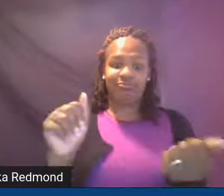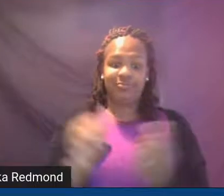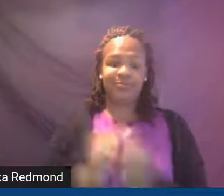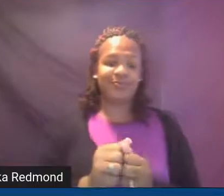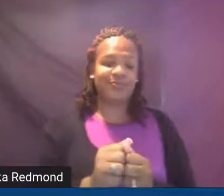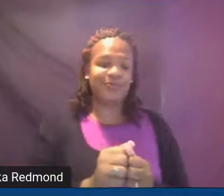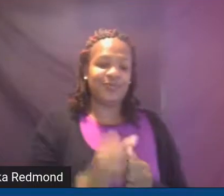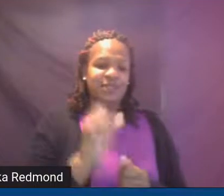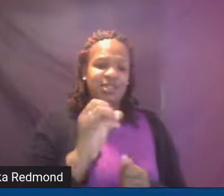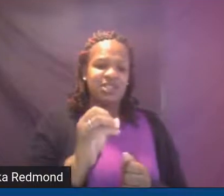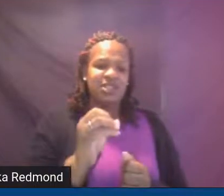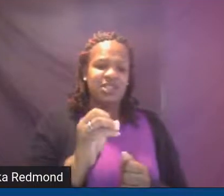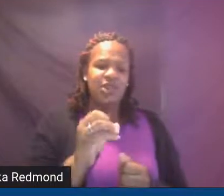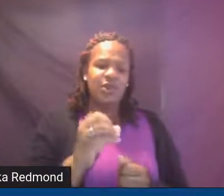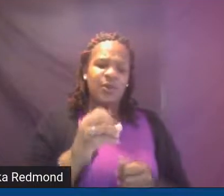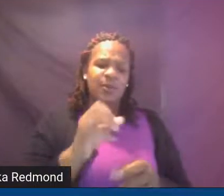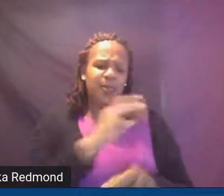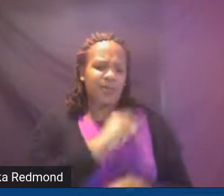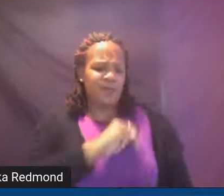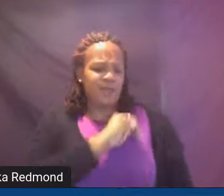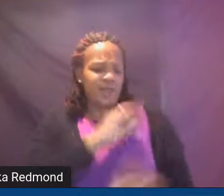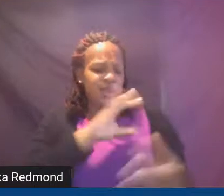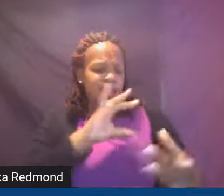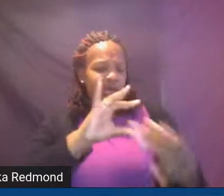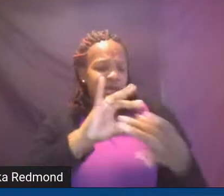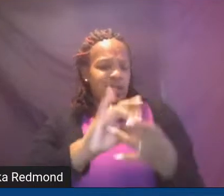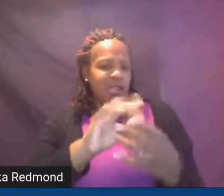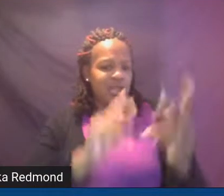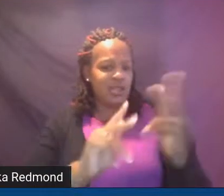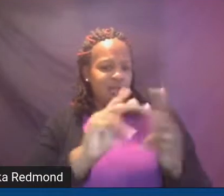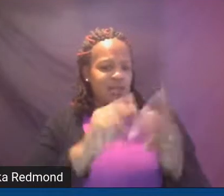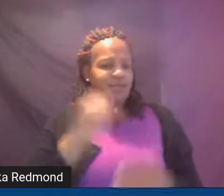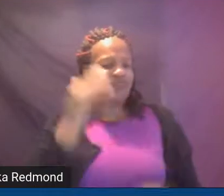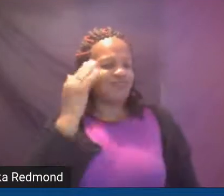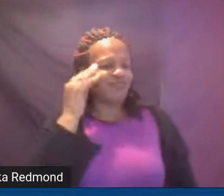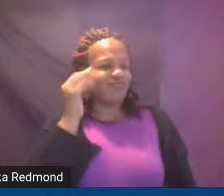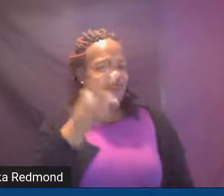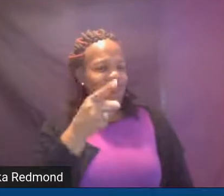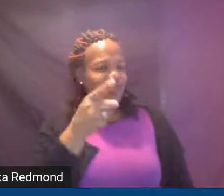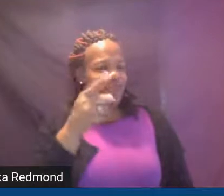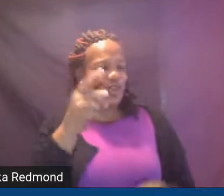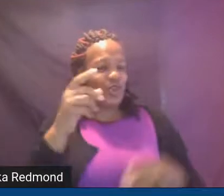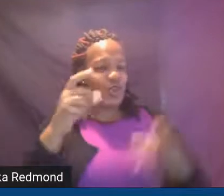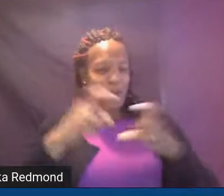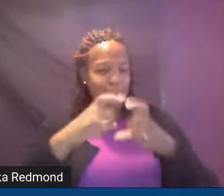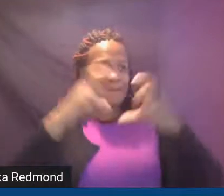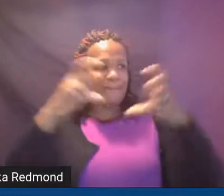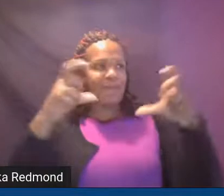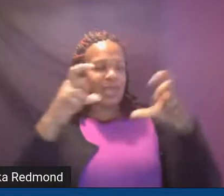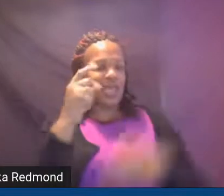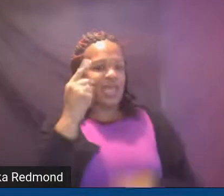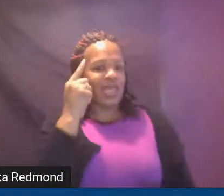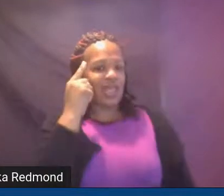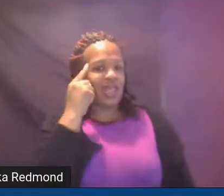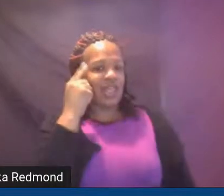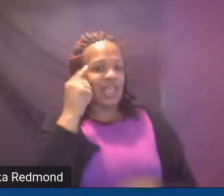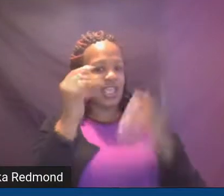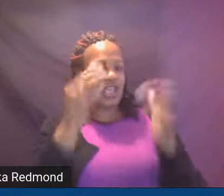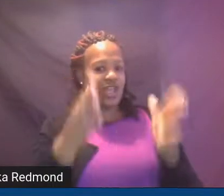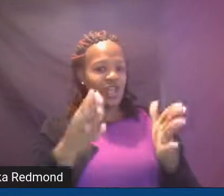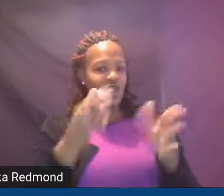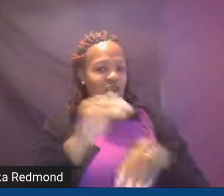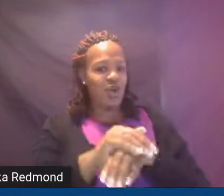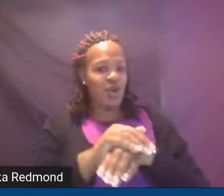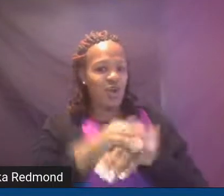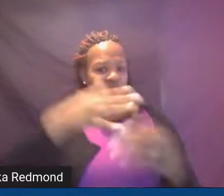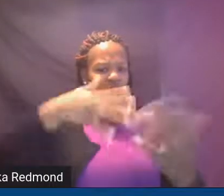connecting people. I know you are a big thinker on social